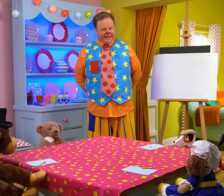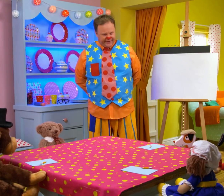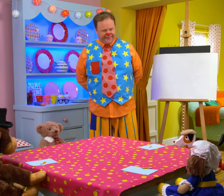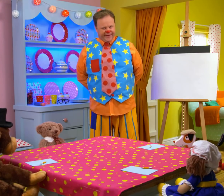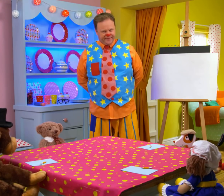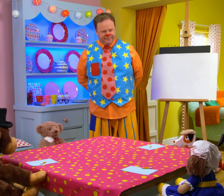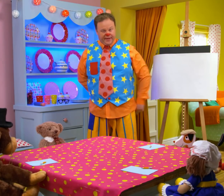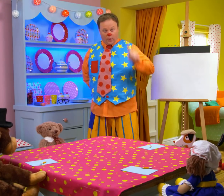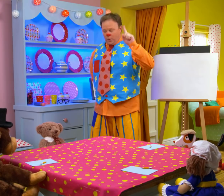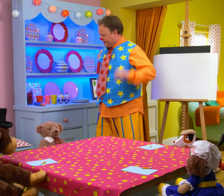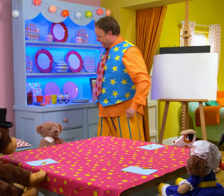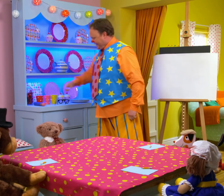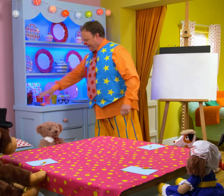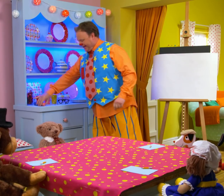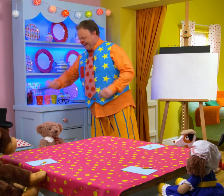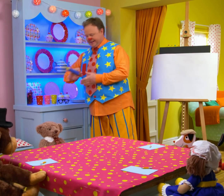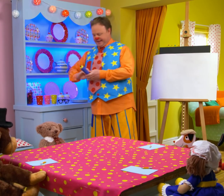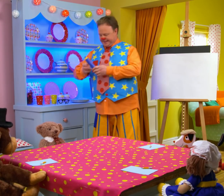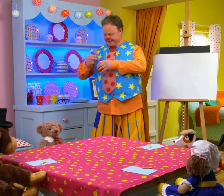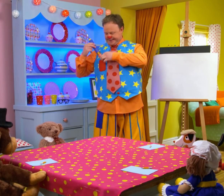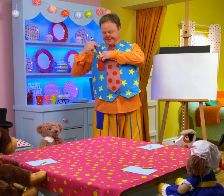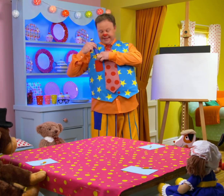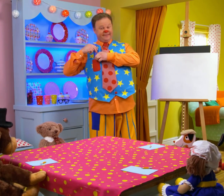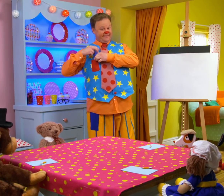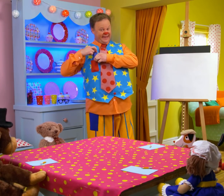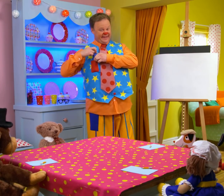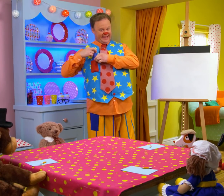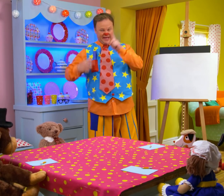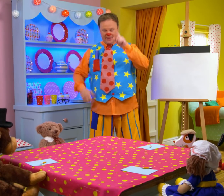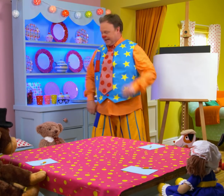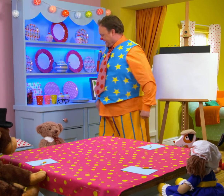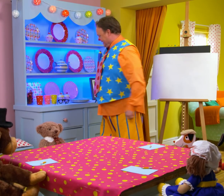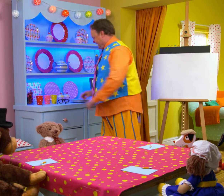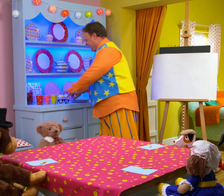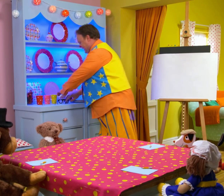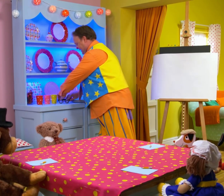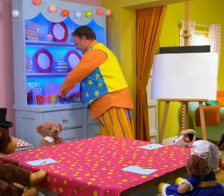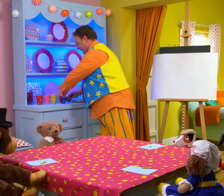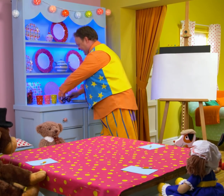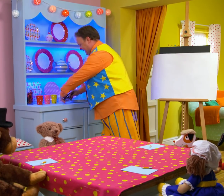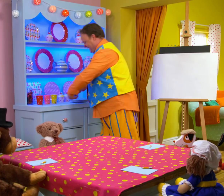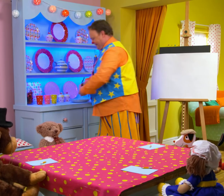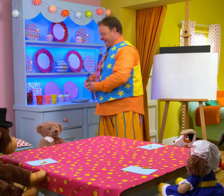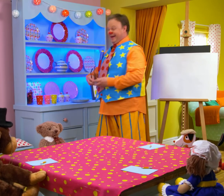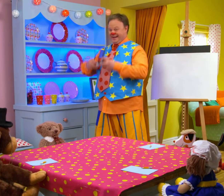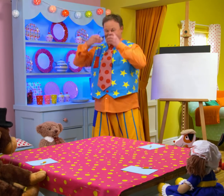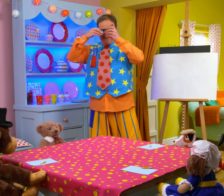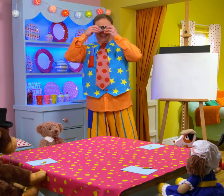Hello there. Oh, I'll need this and these.